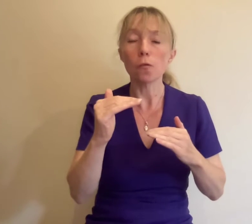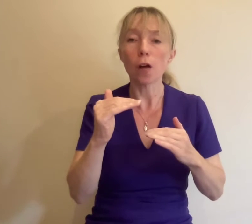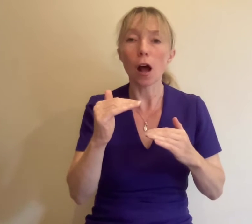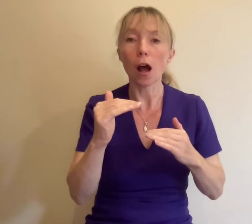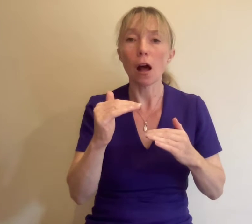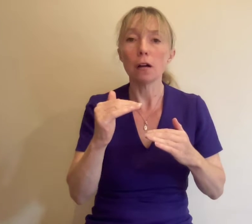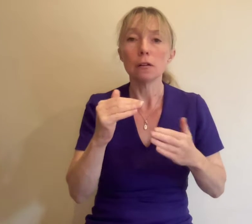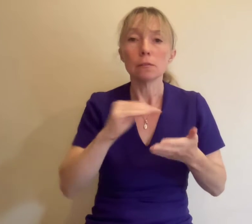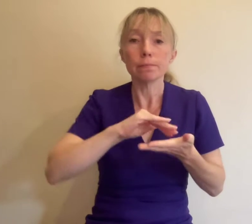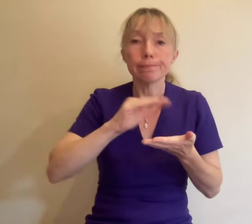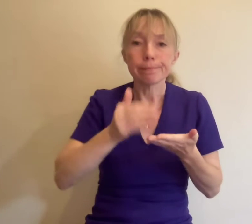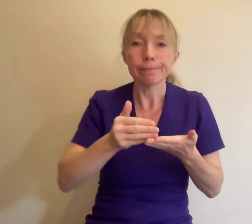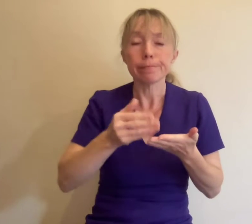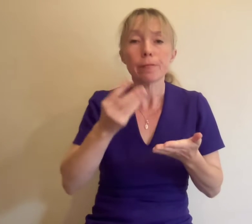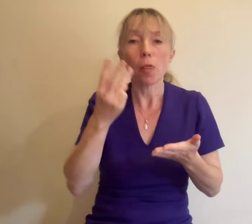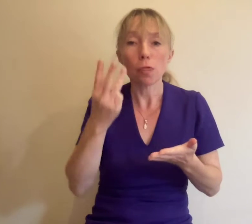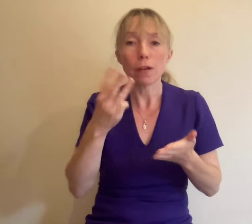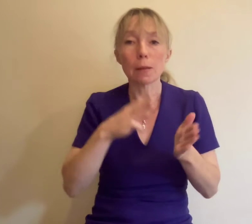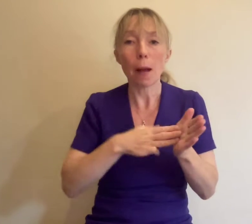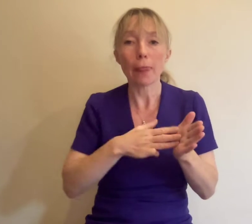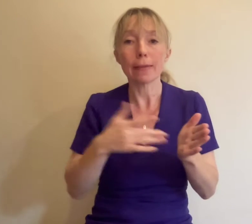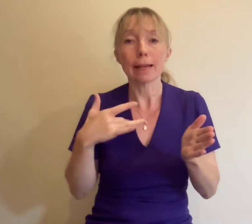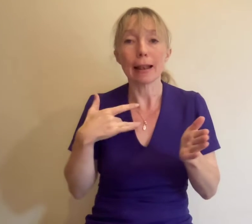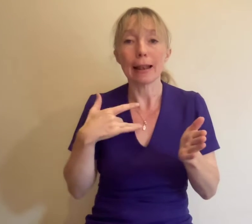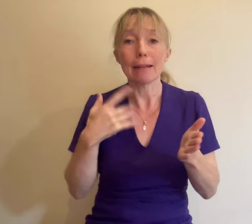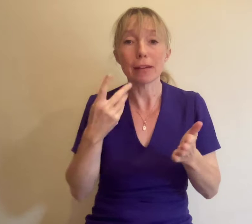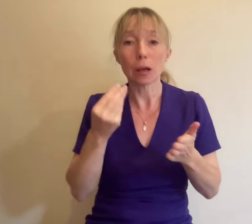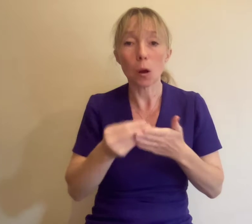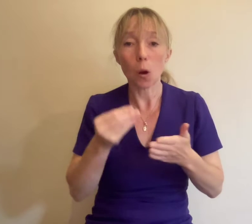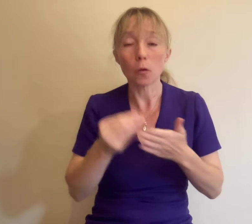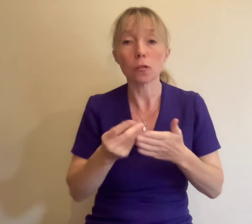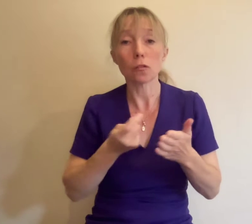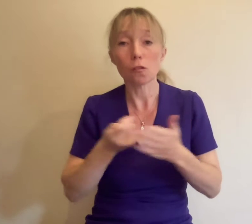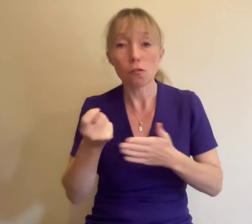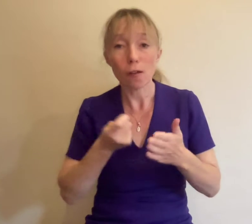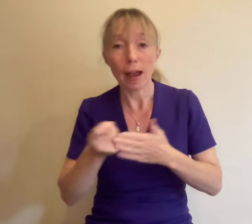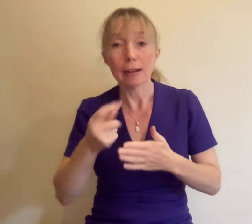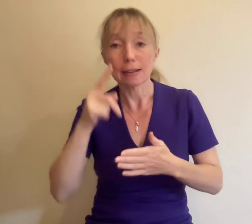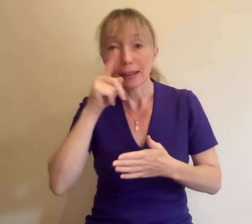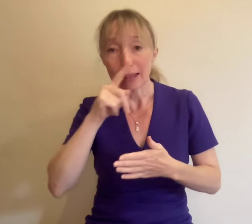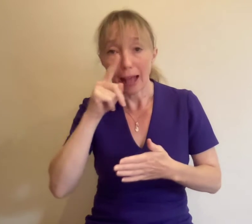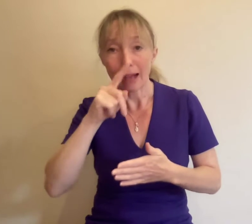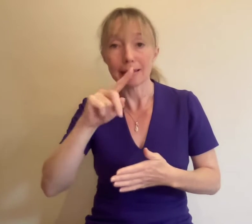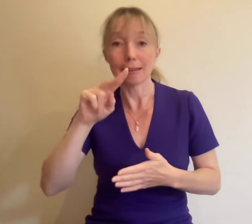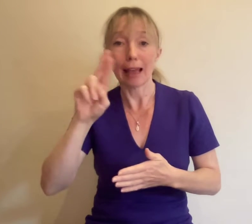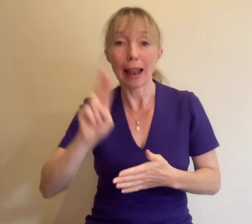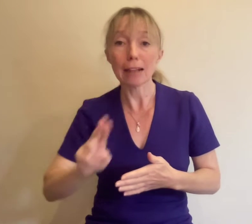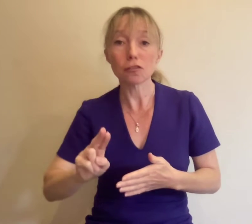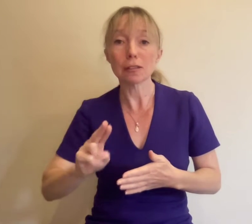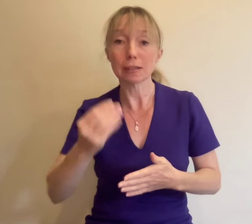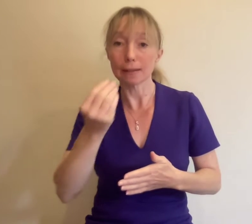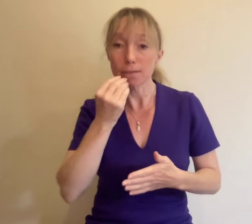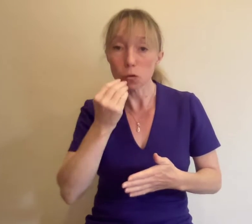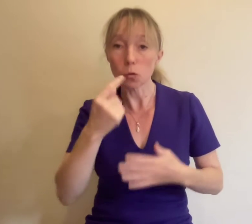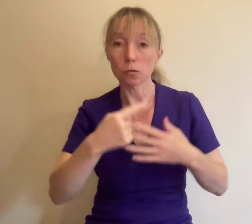three months of living costs, rent, gas and electricity, food etc. 2.